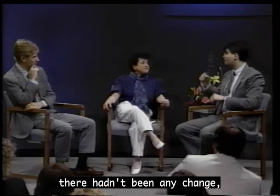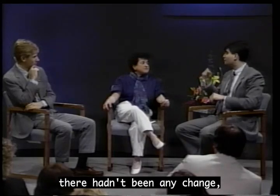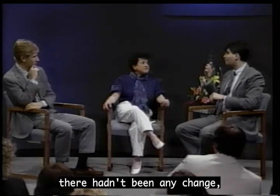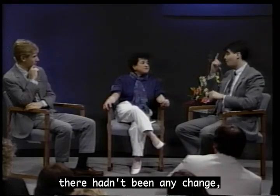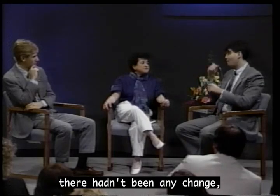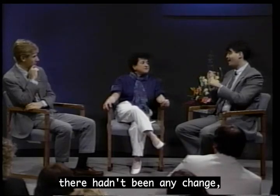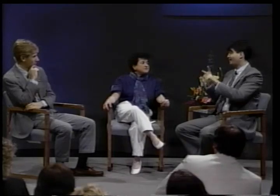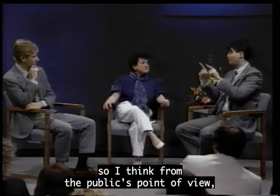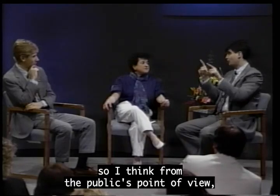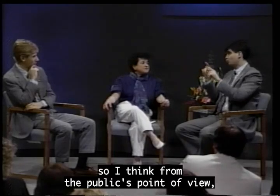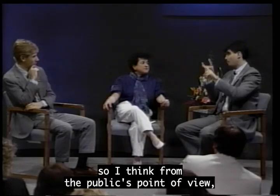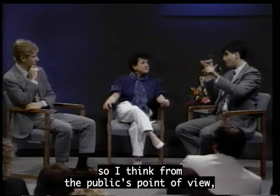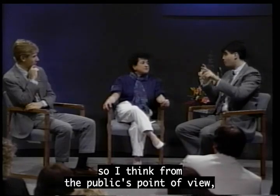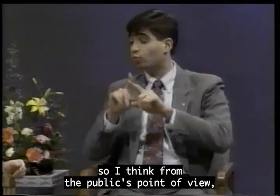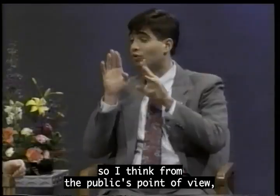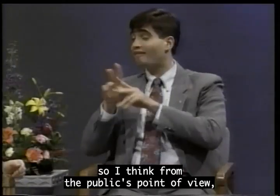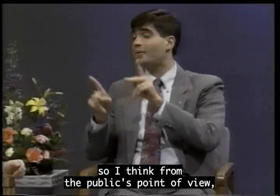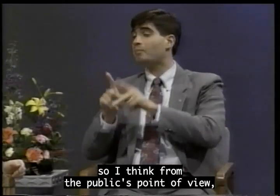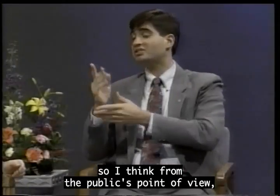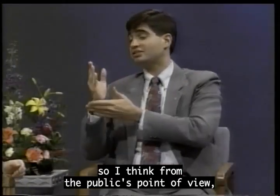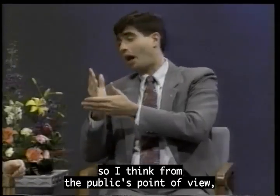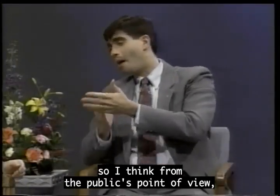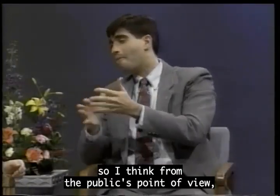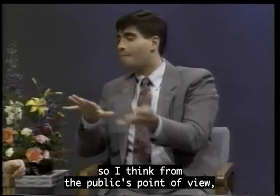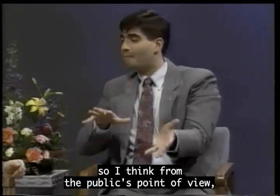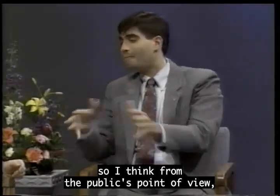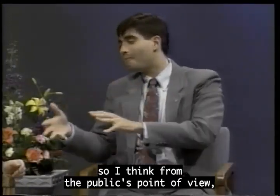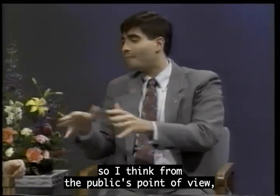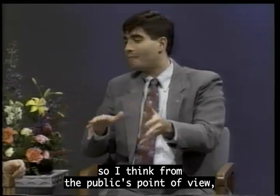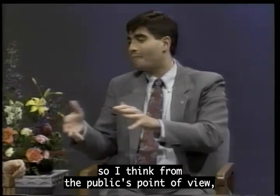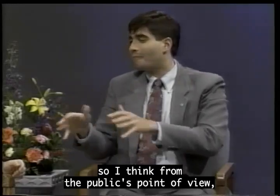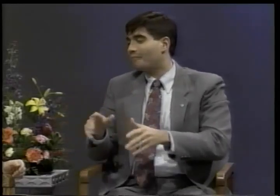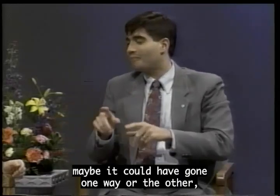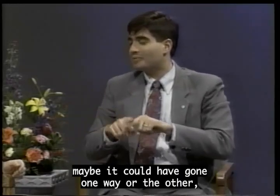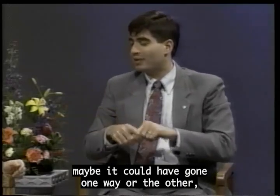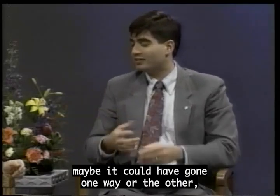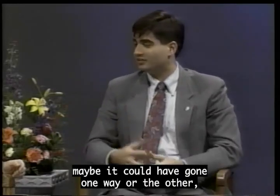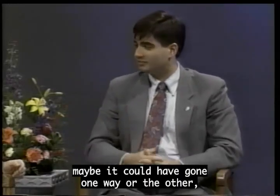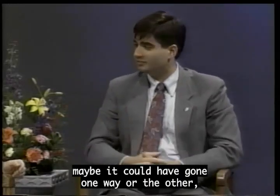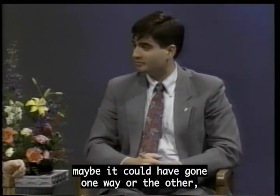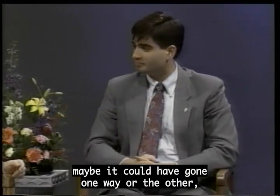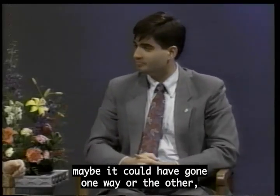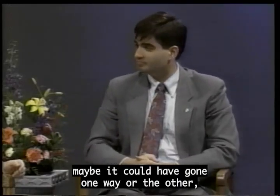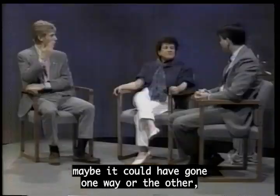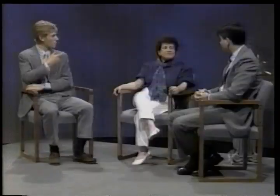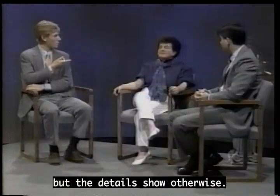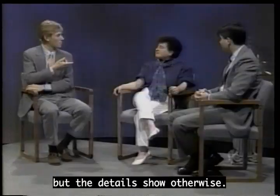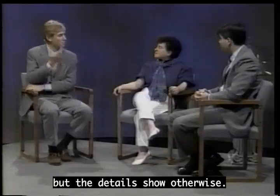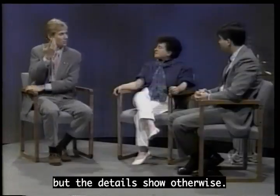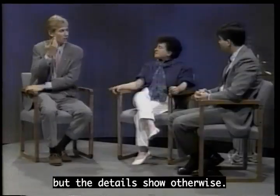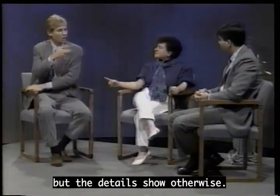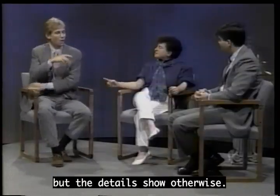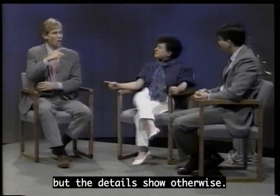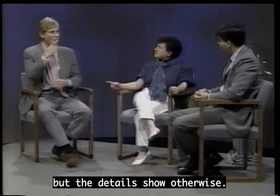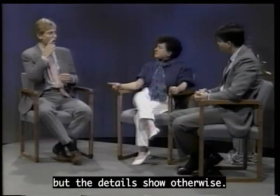So I think from the public's point of view, maybe it could have gone one way or the other, but the details show otherwise.